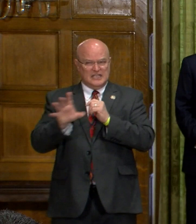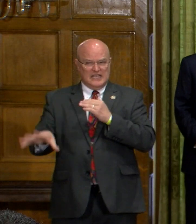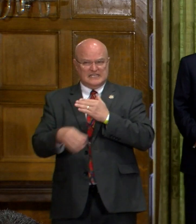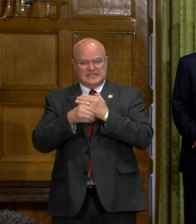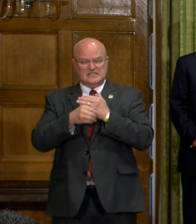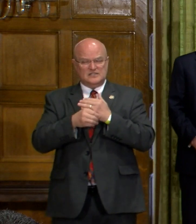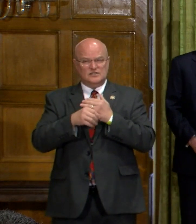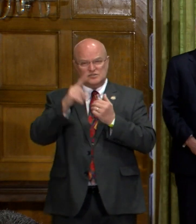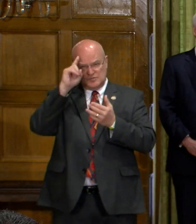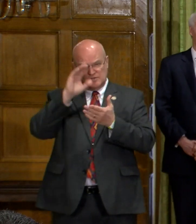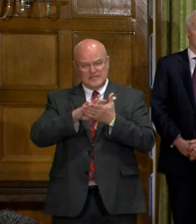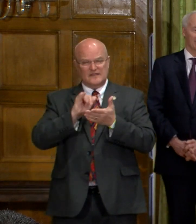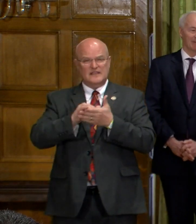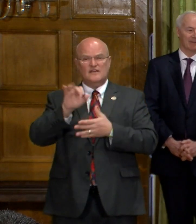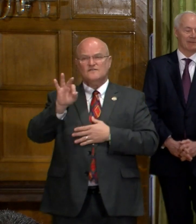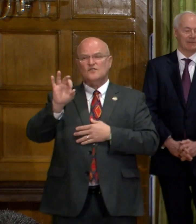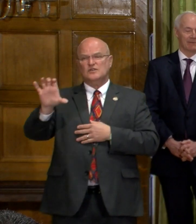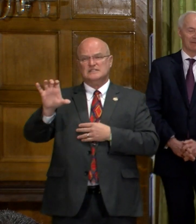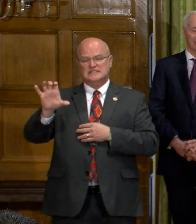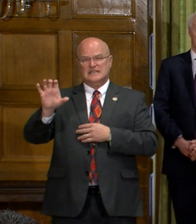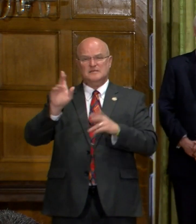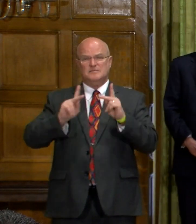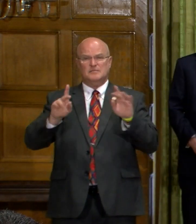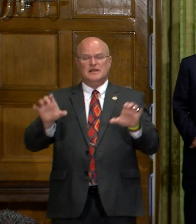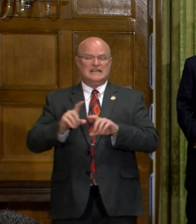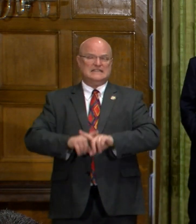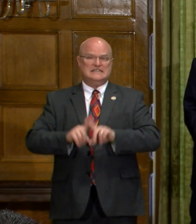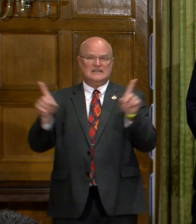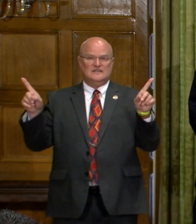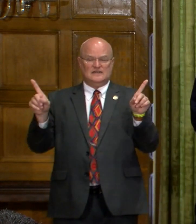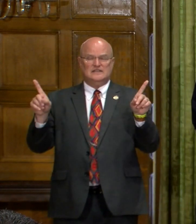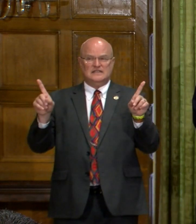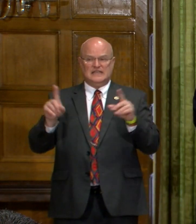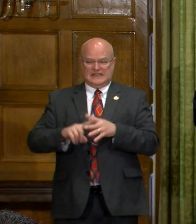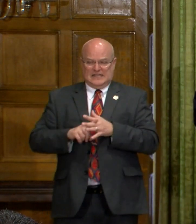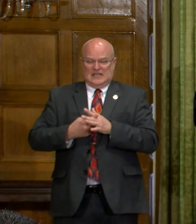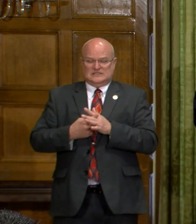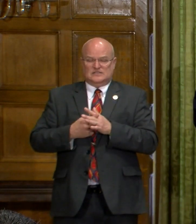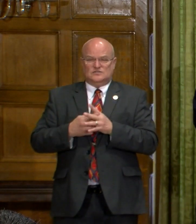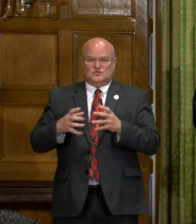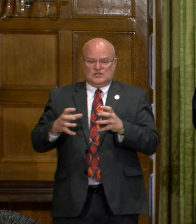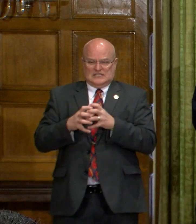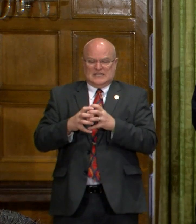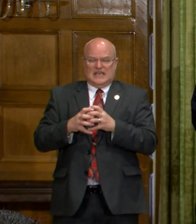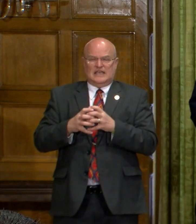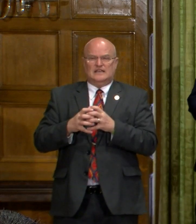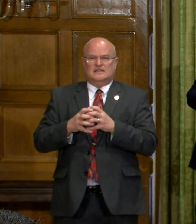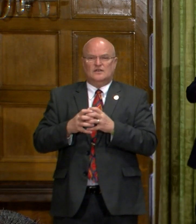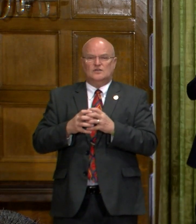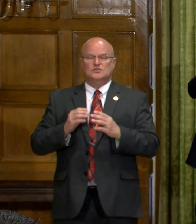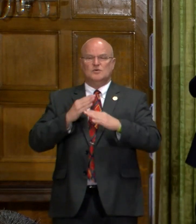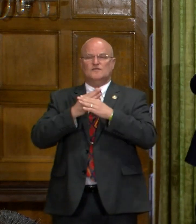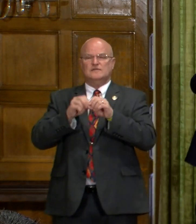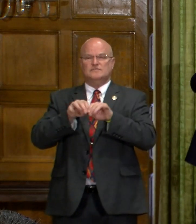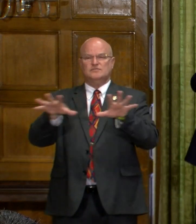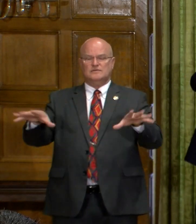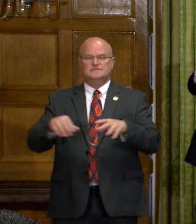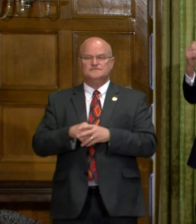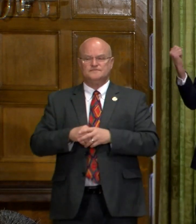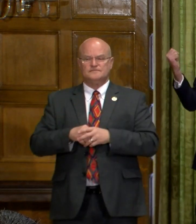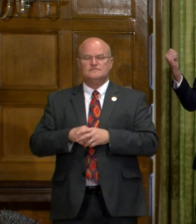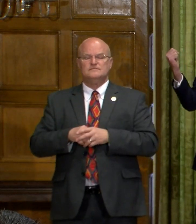do you believe that Forest City officials should have acted differently at the outset to contain or mitigate the outbreak? All right,